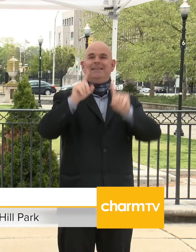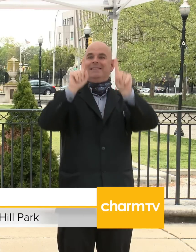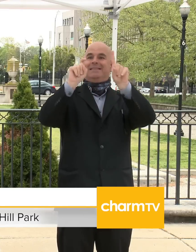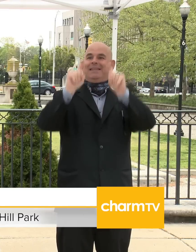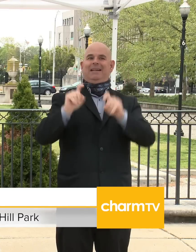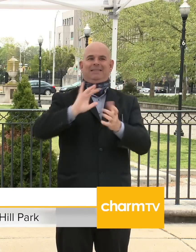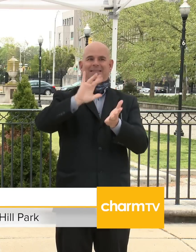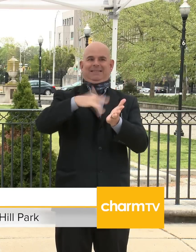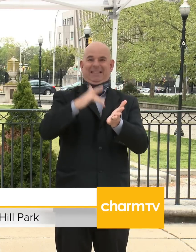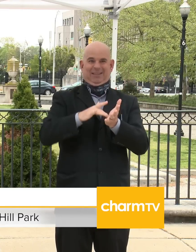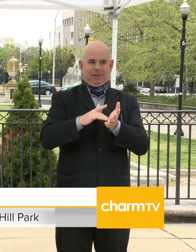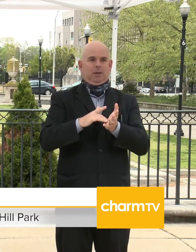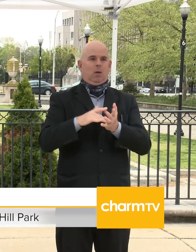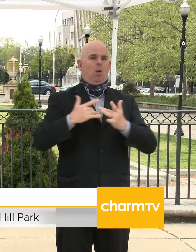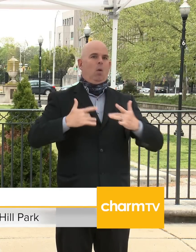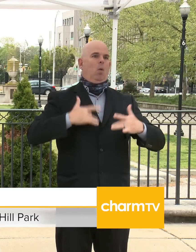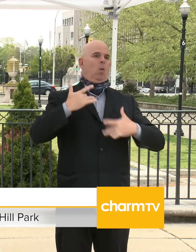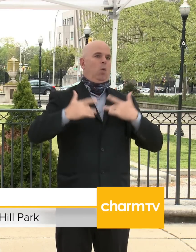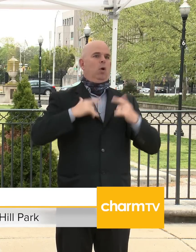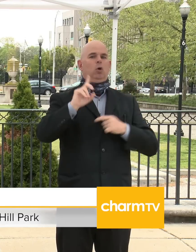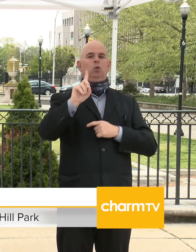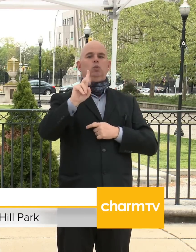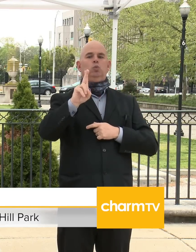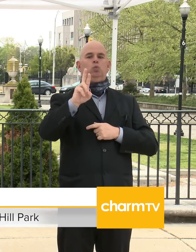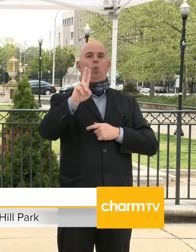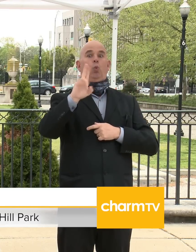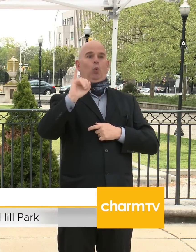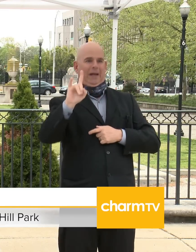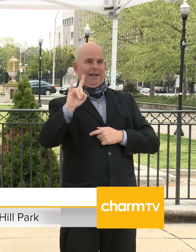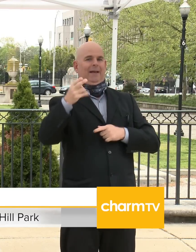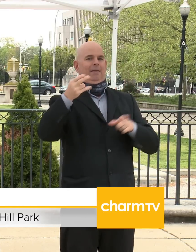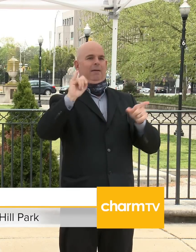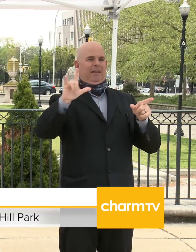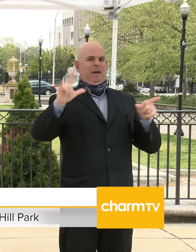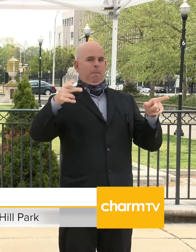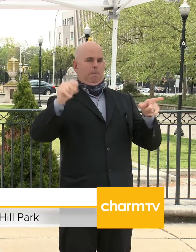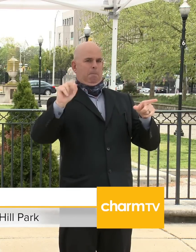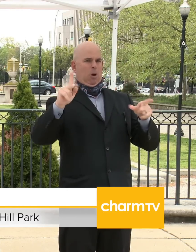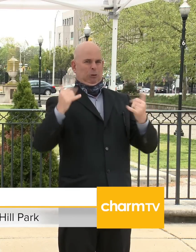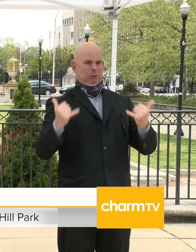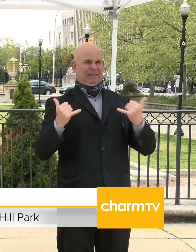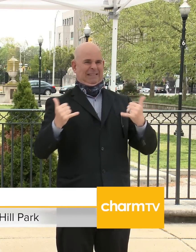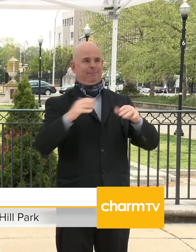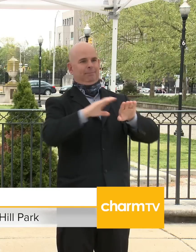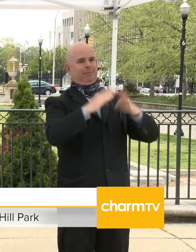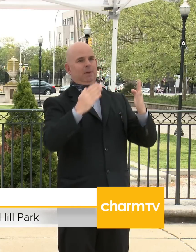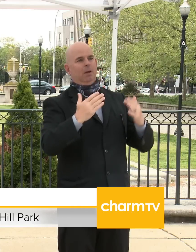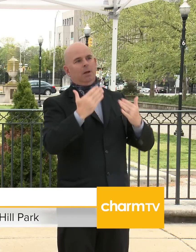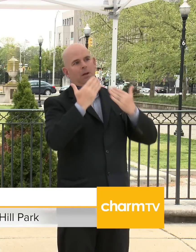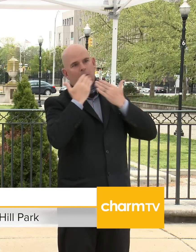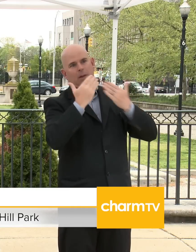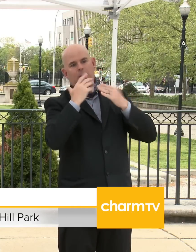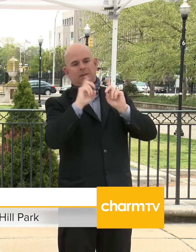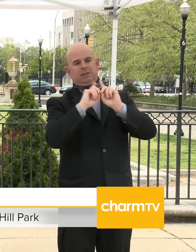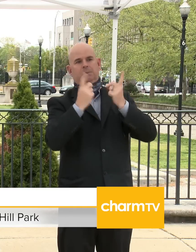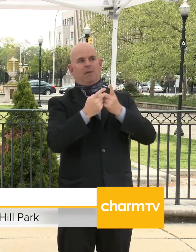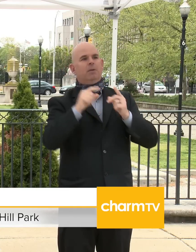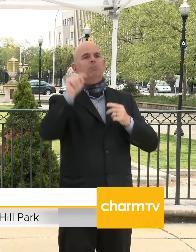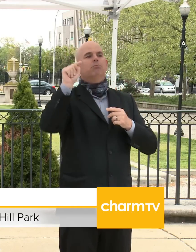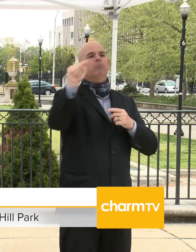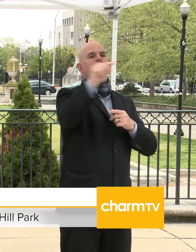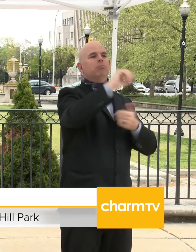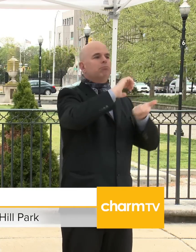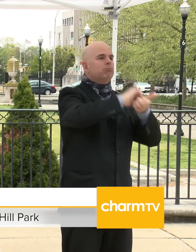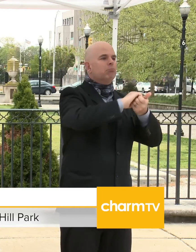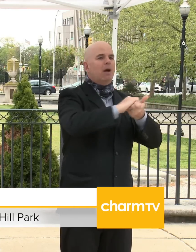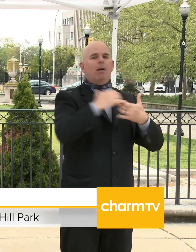site at Druid Hill Park today. I want to thank our partners at the Maryland Department of Health, the Maryland National Guard, Total Health Care, and